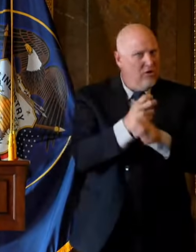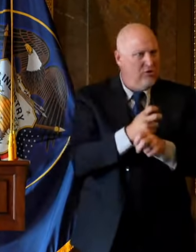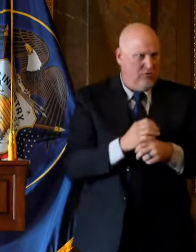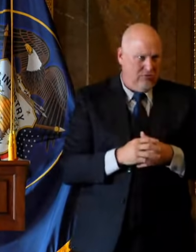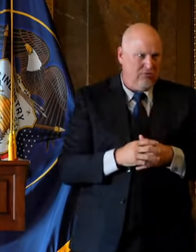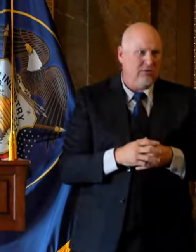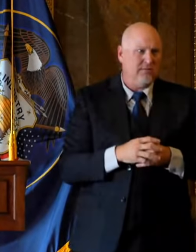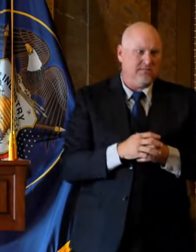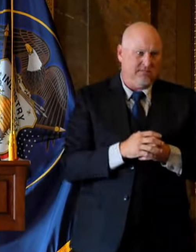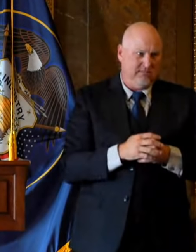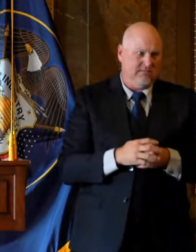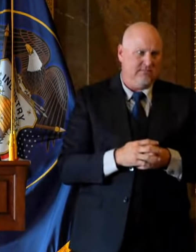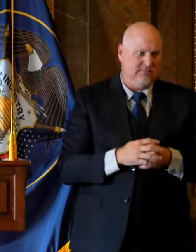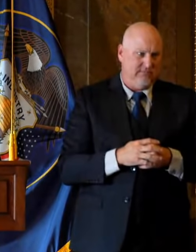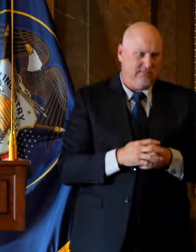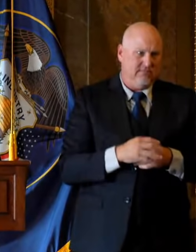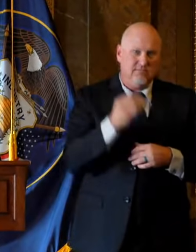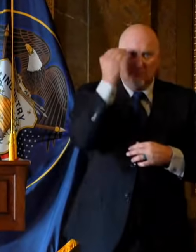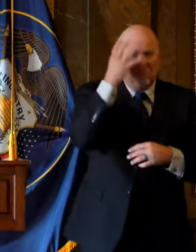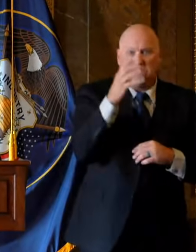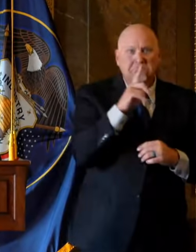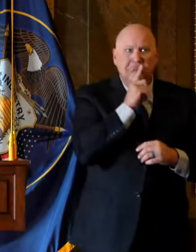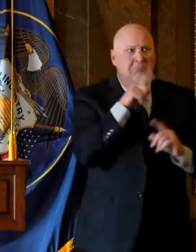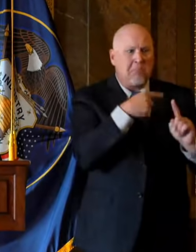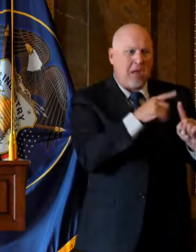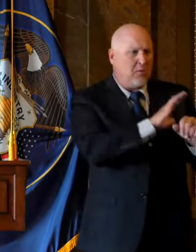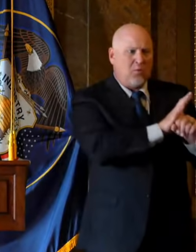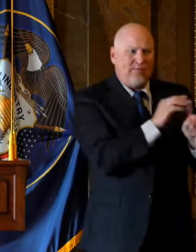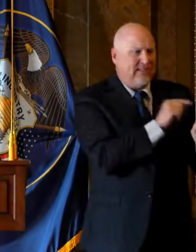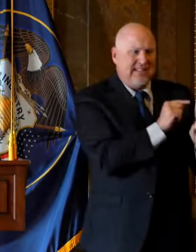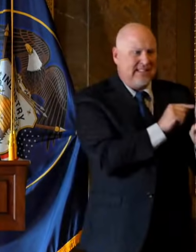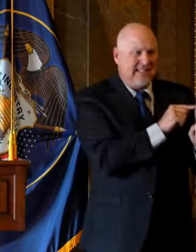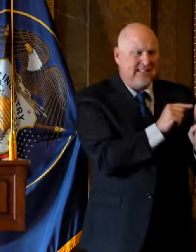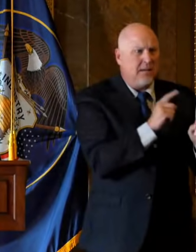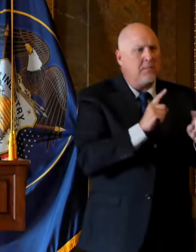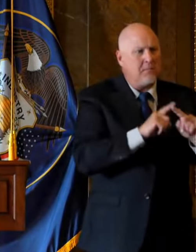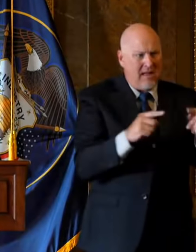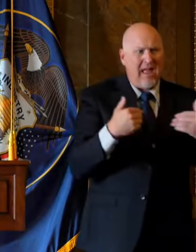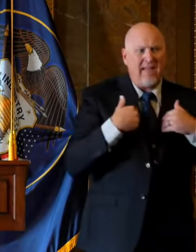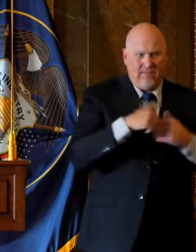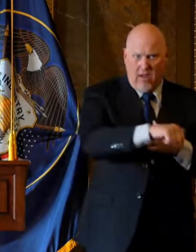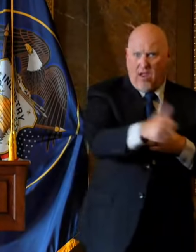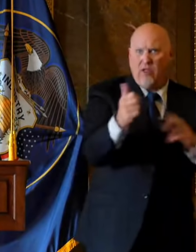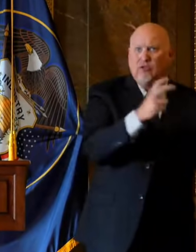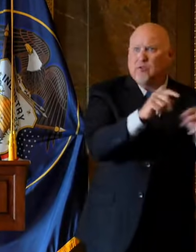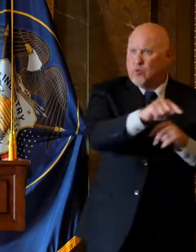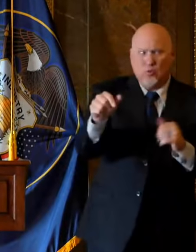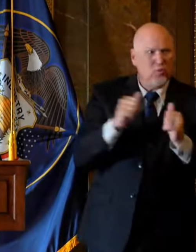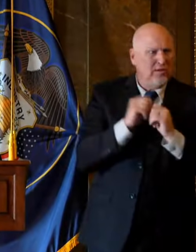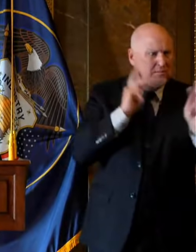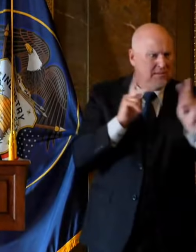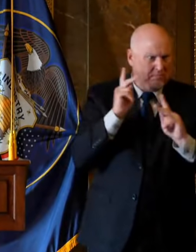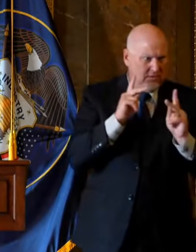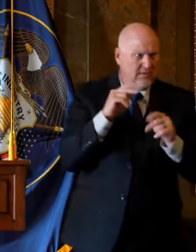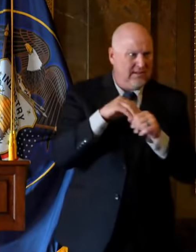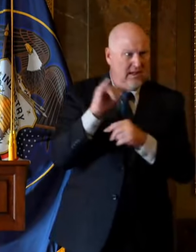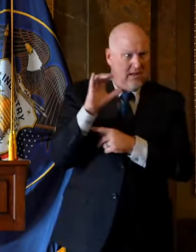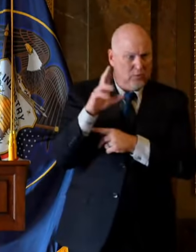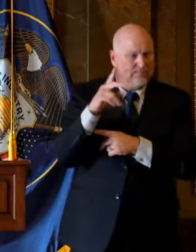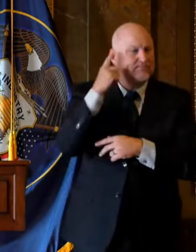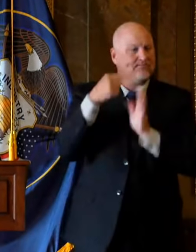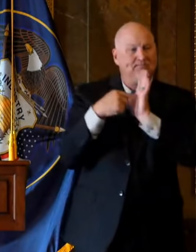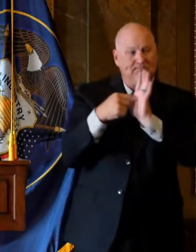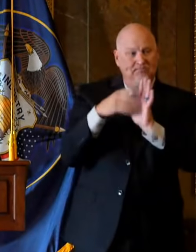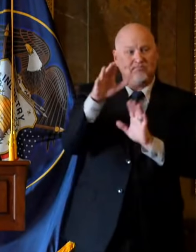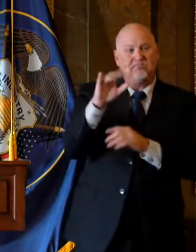other care that needs to go on. So normally we would run our ICUs at about 75% capacity. What